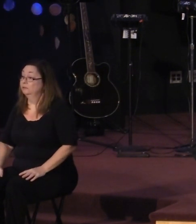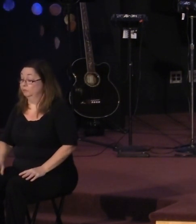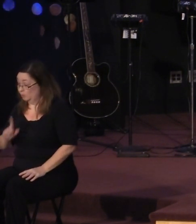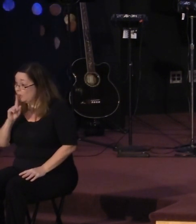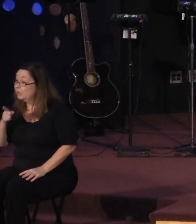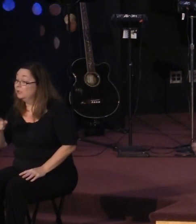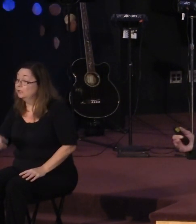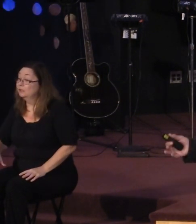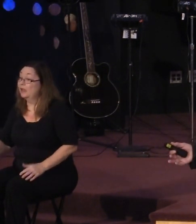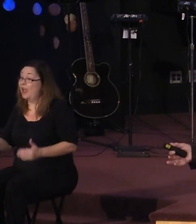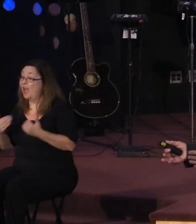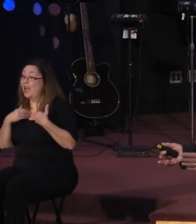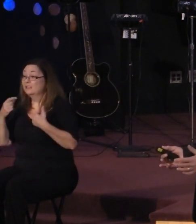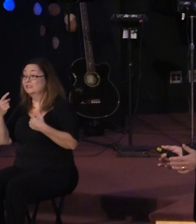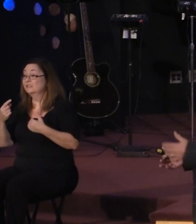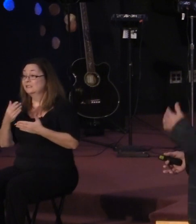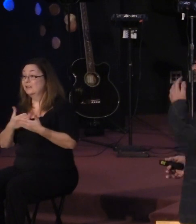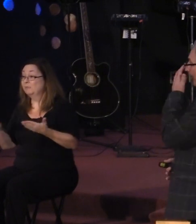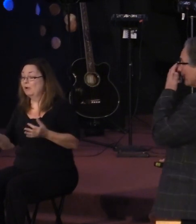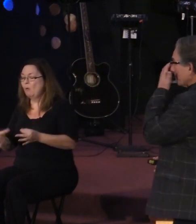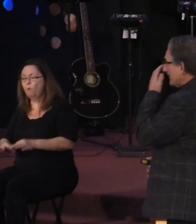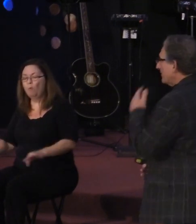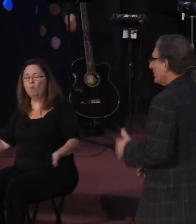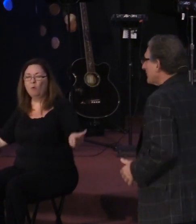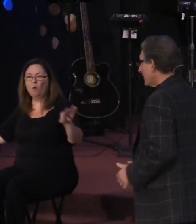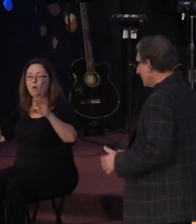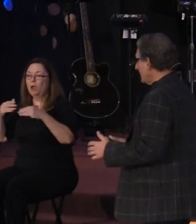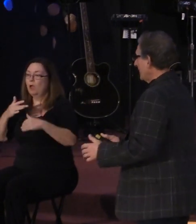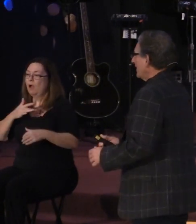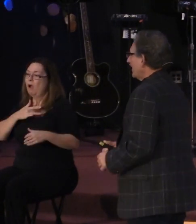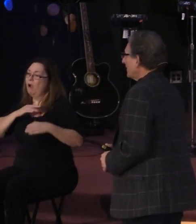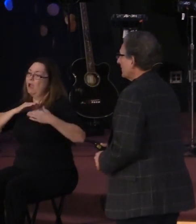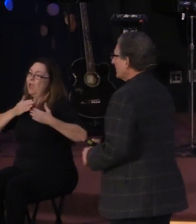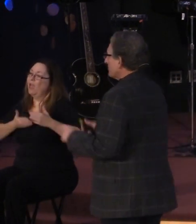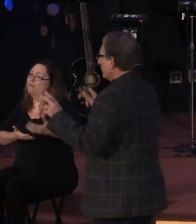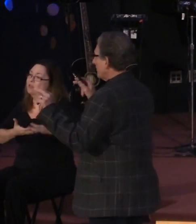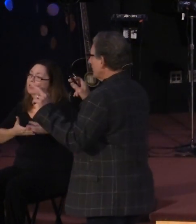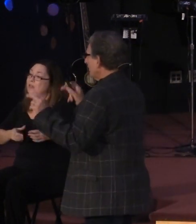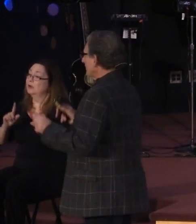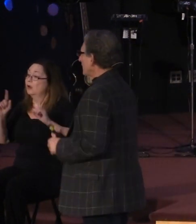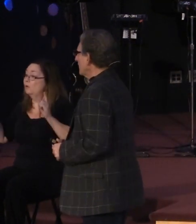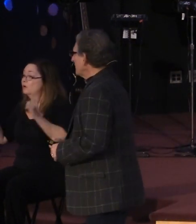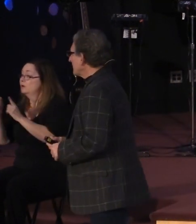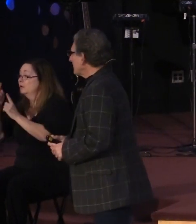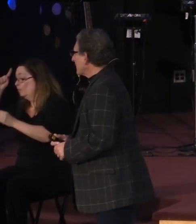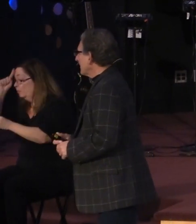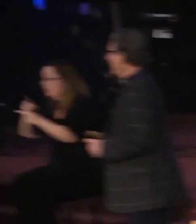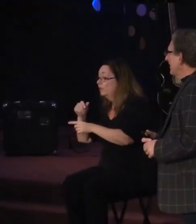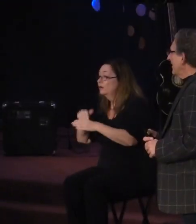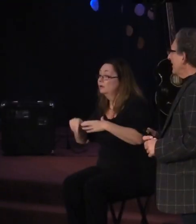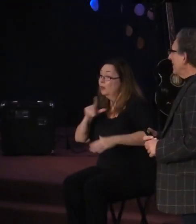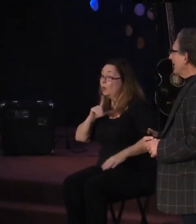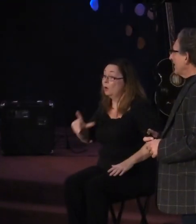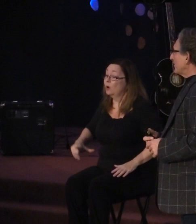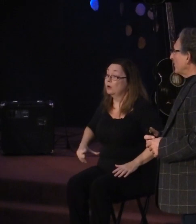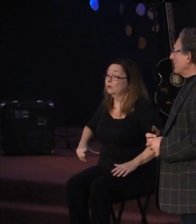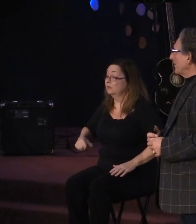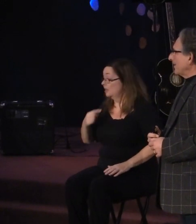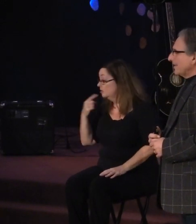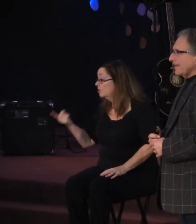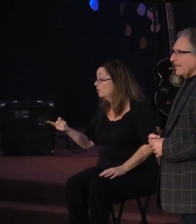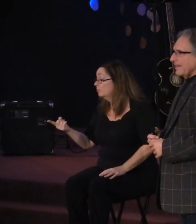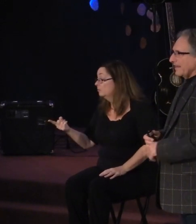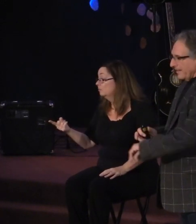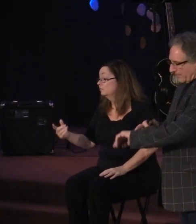Really. I had something that was very, very important. It was heavy on my heart. And I went to this brother in the Lord. And I told